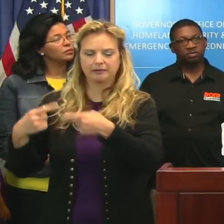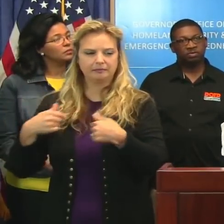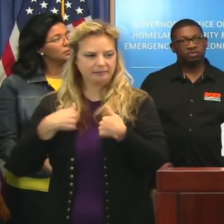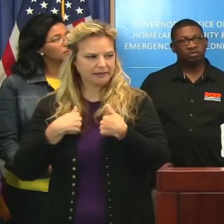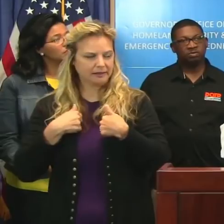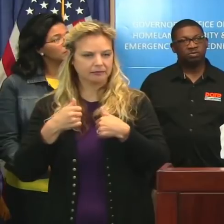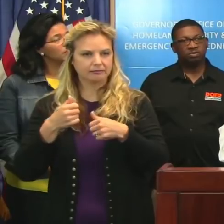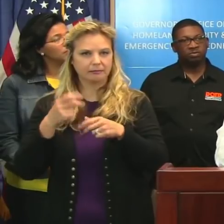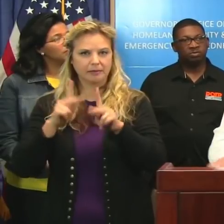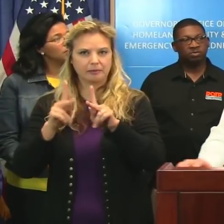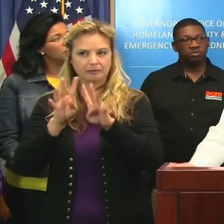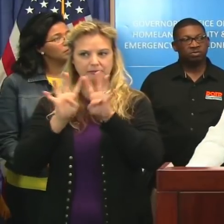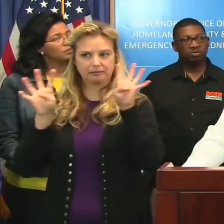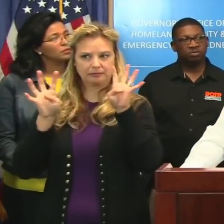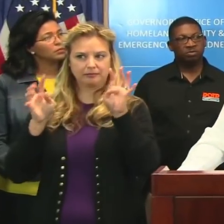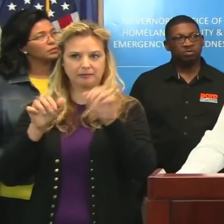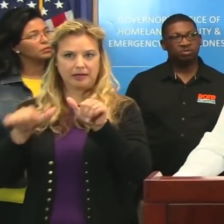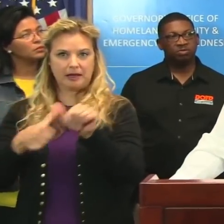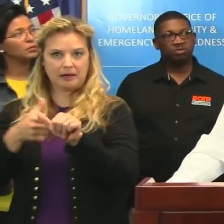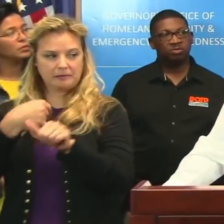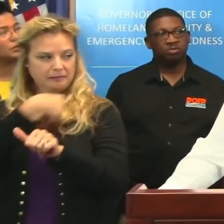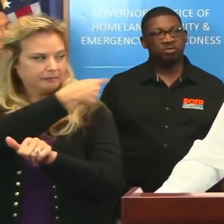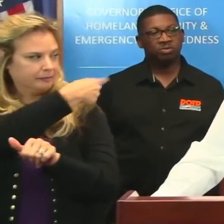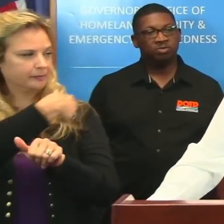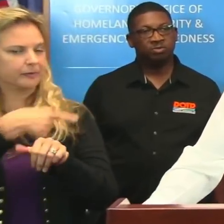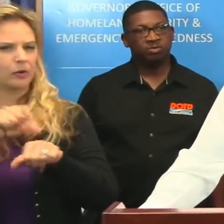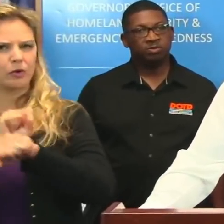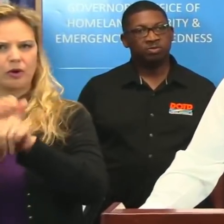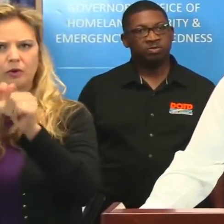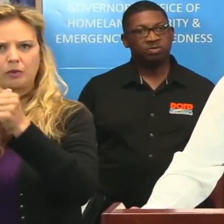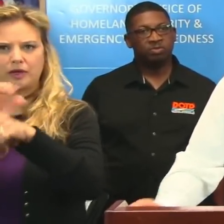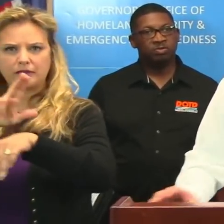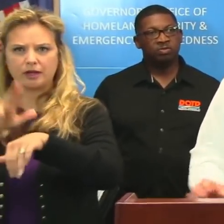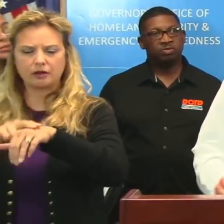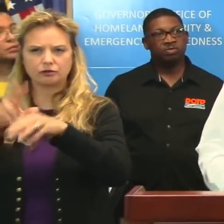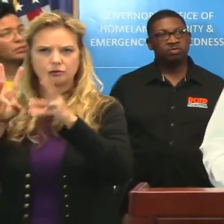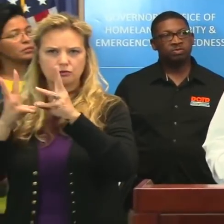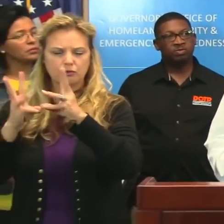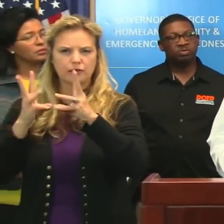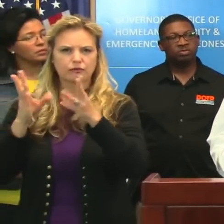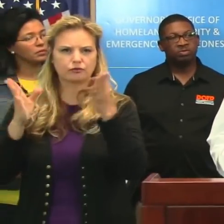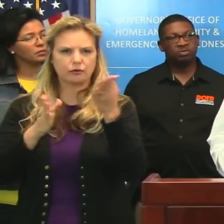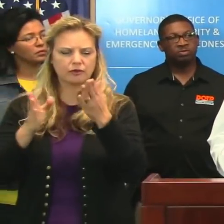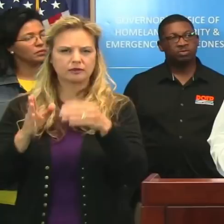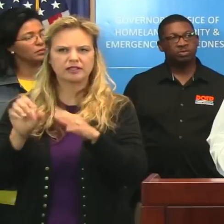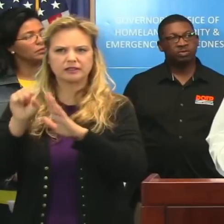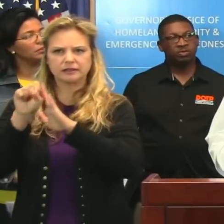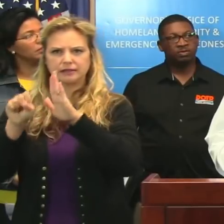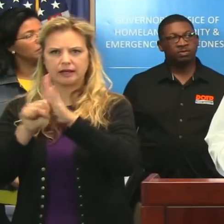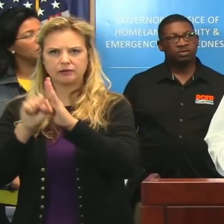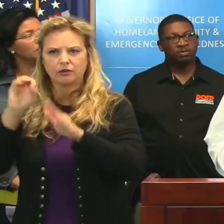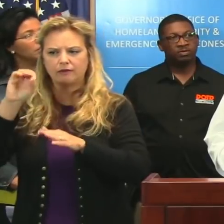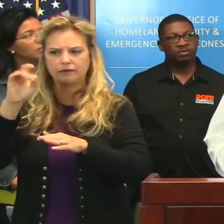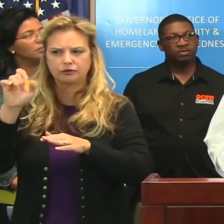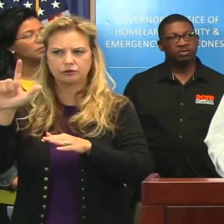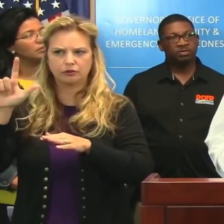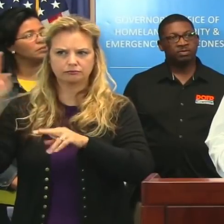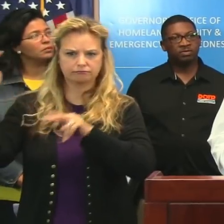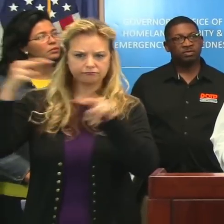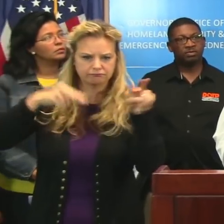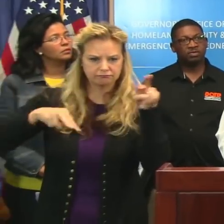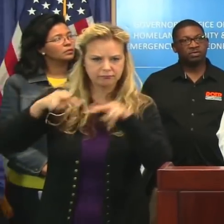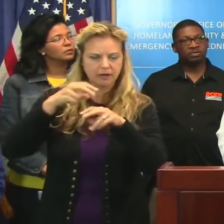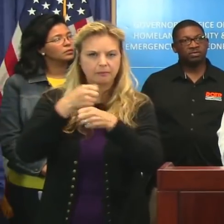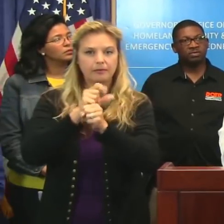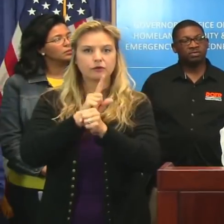everyone you see behind me have been working with the National Weather Service and the state emergency response officials to make sure that we are properly prepared